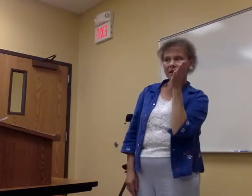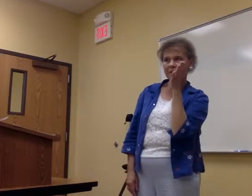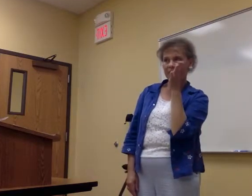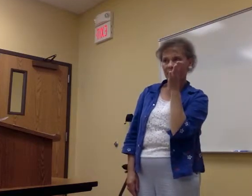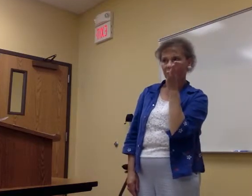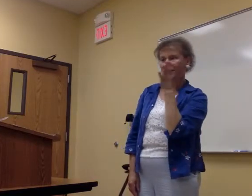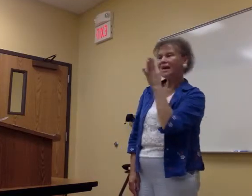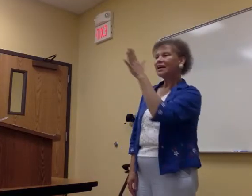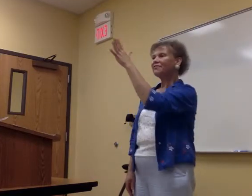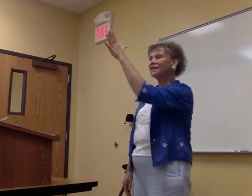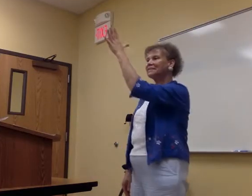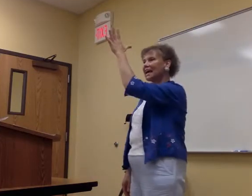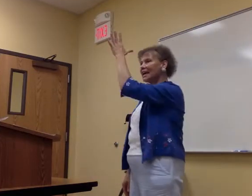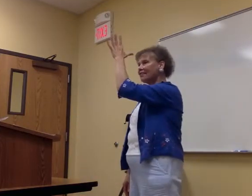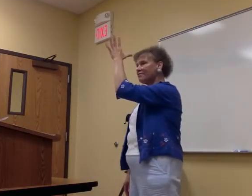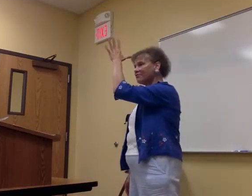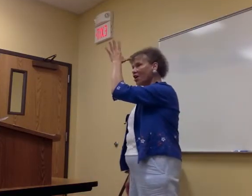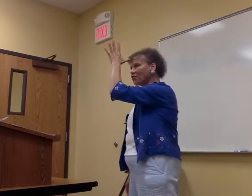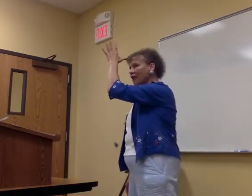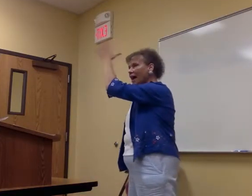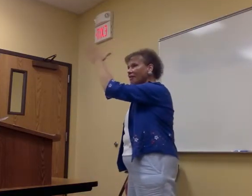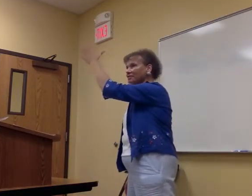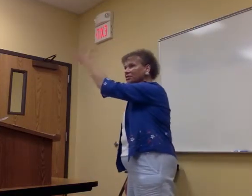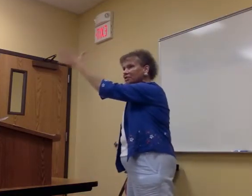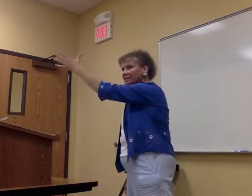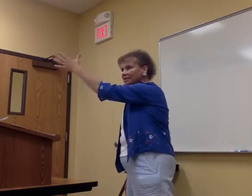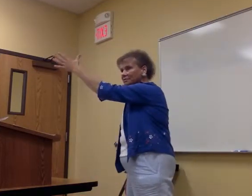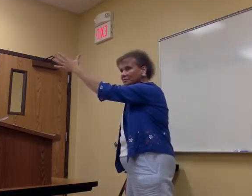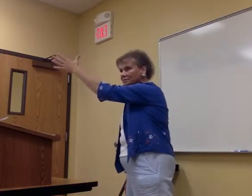take father out a generation, grandfather,